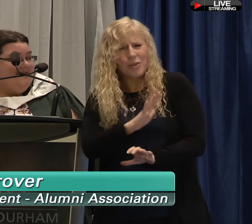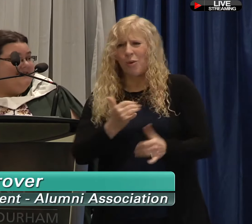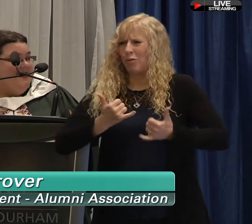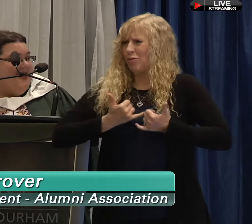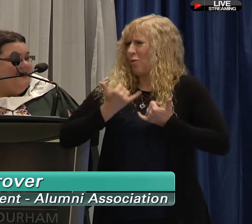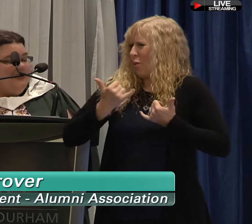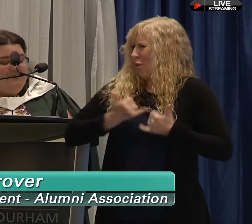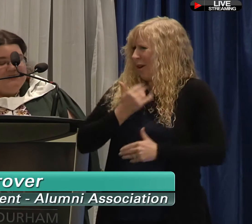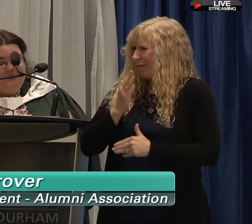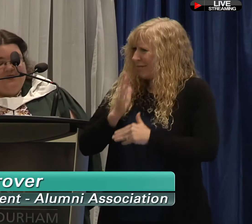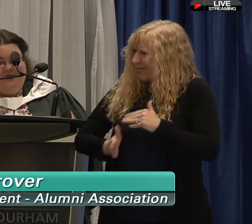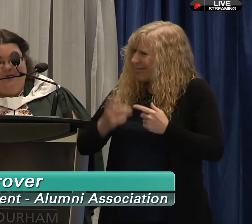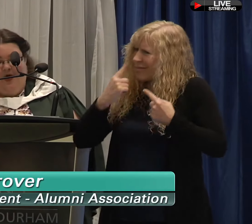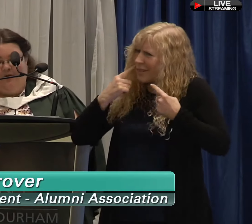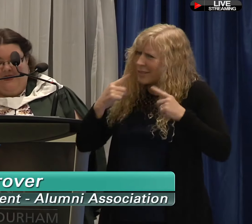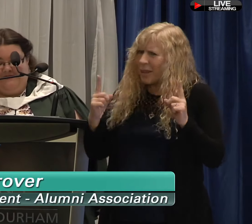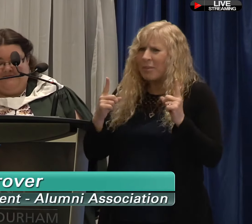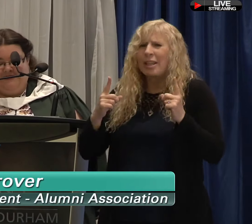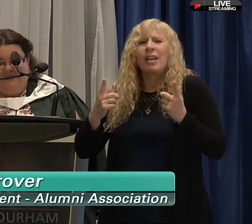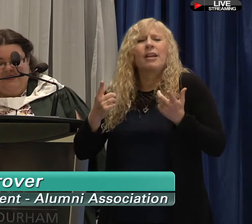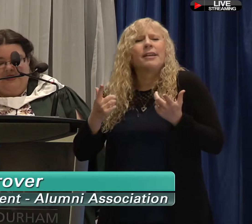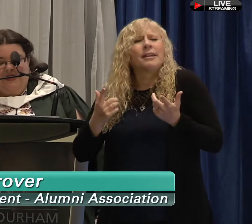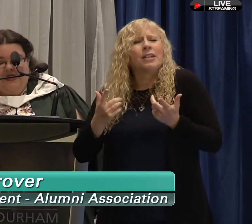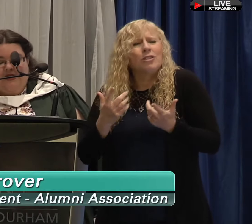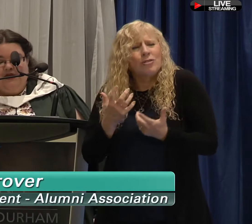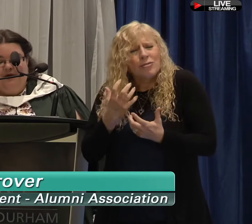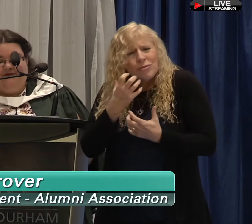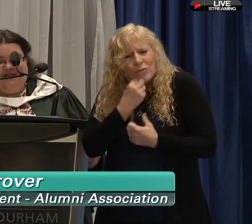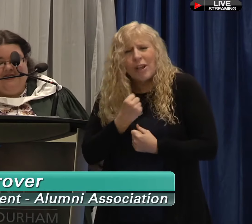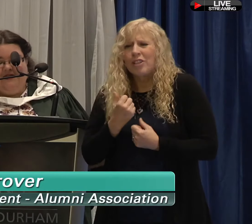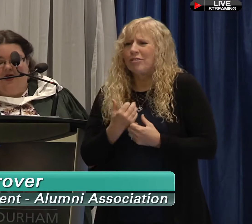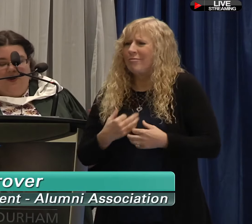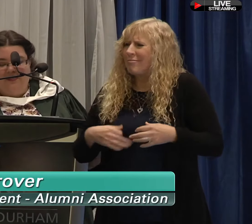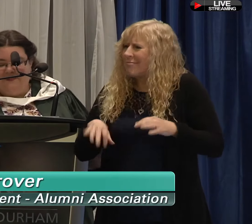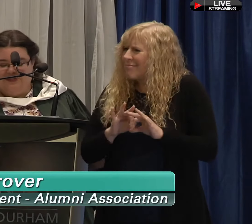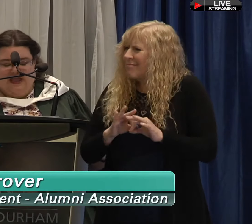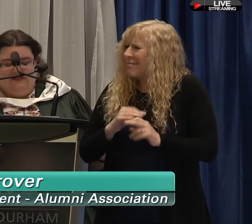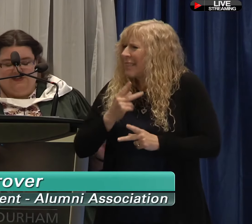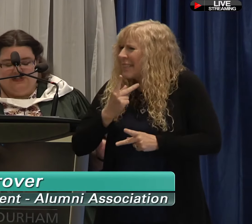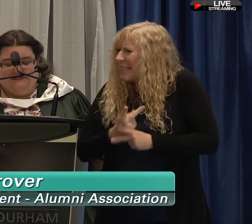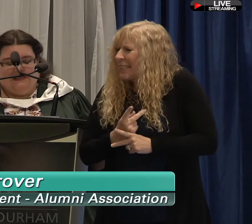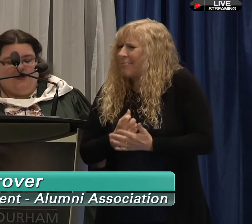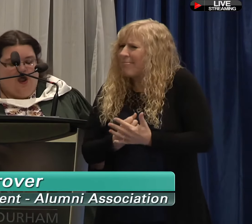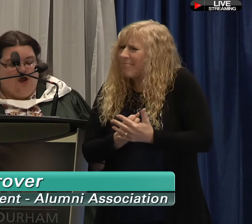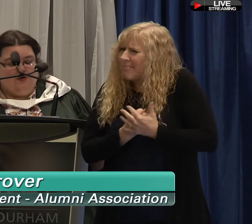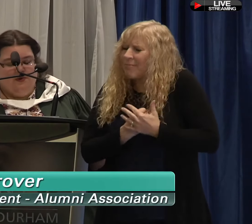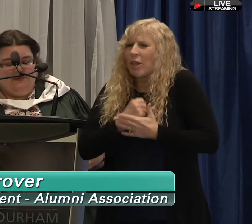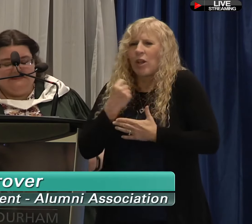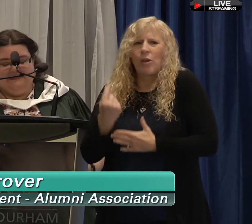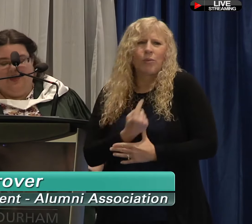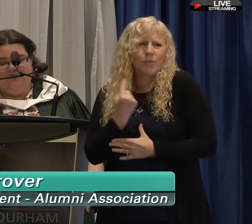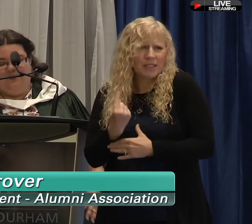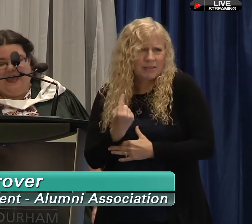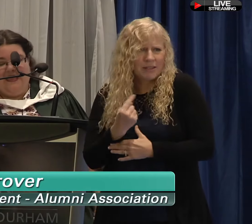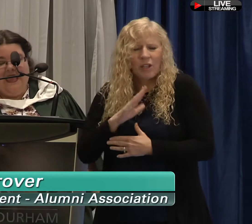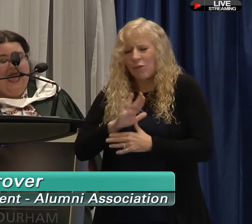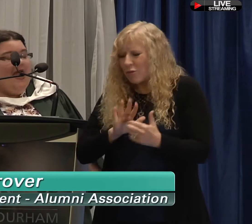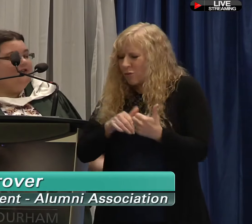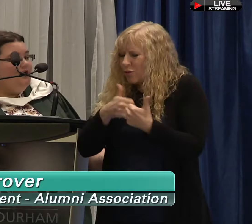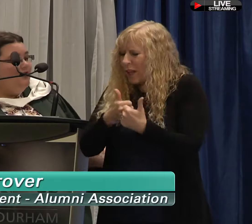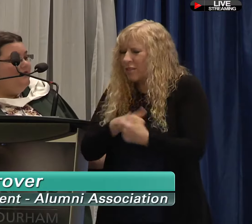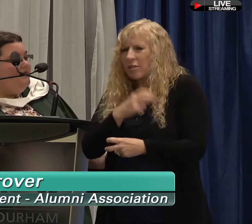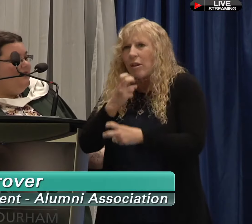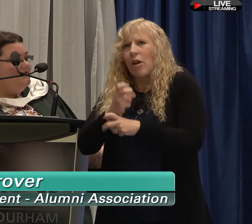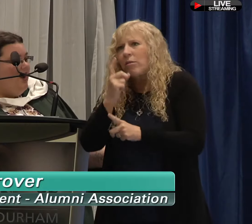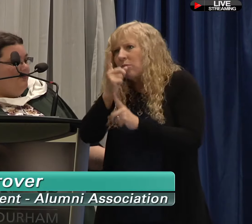Treasure that and keep it with you always. You have taken all of the challenges and hard moments along the way